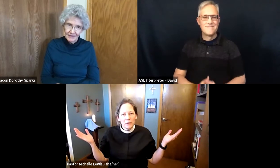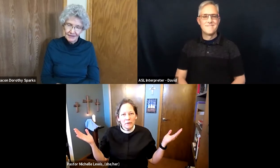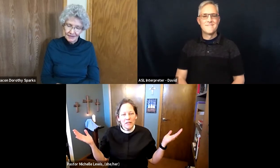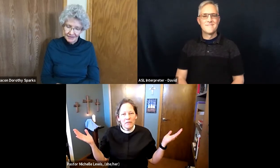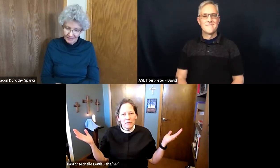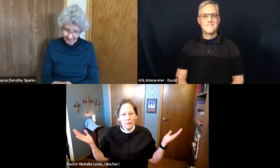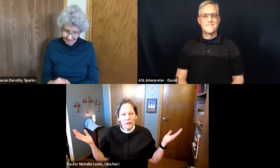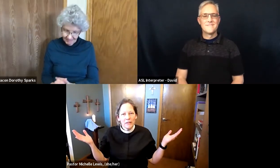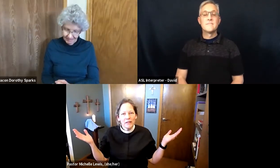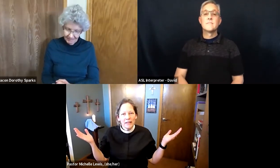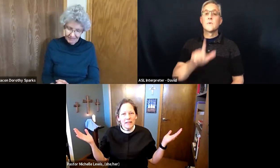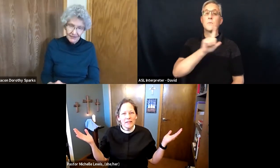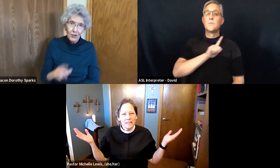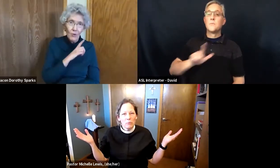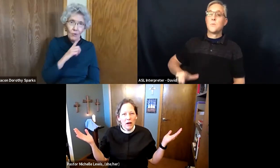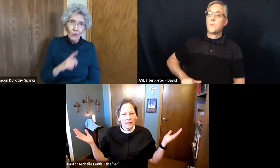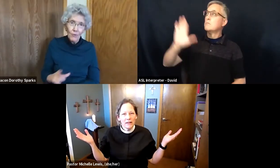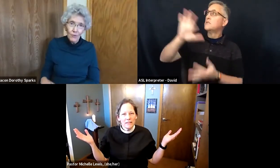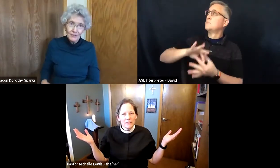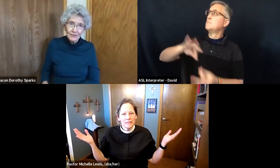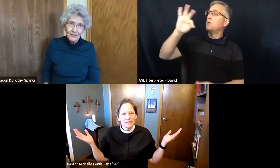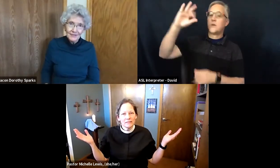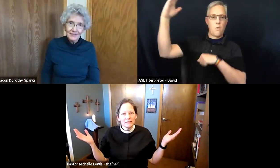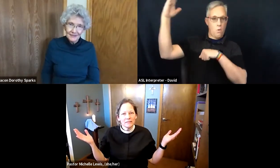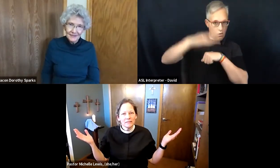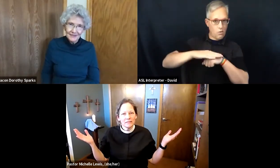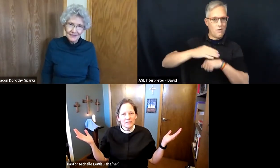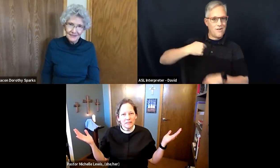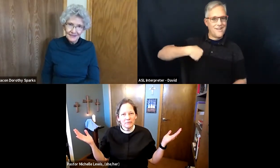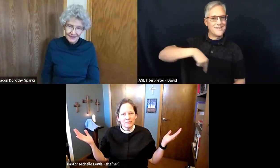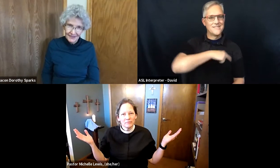The Spirit of the Lord is upon us.